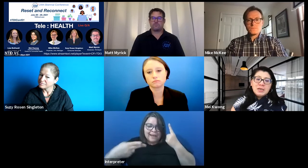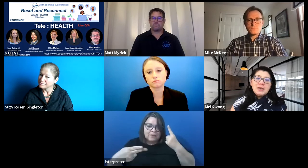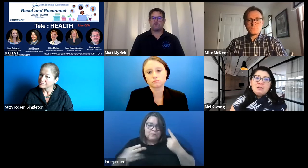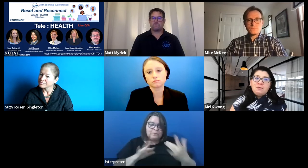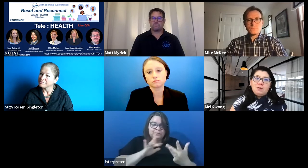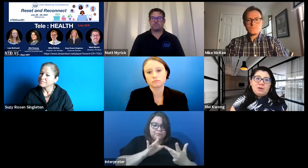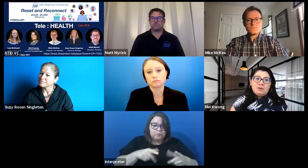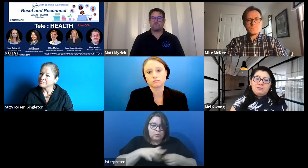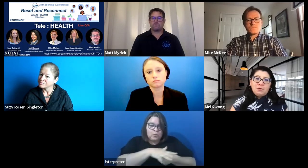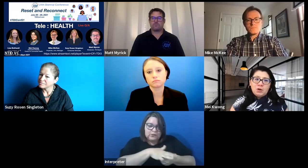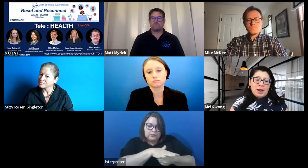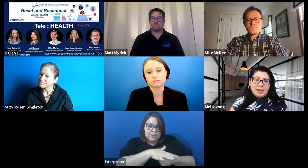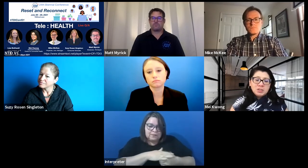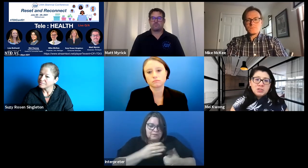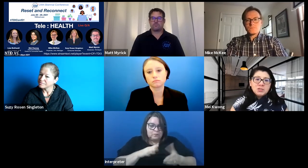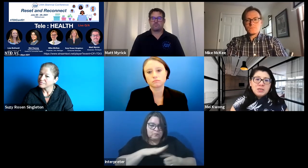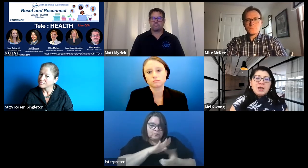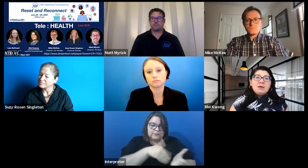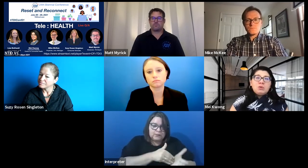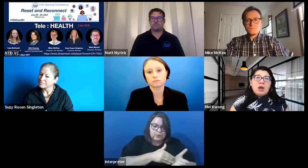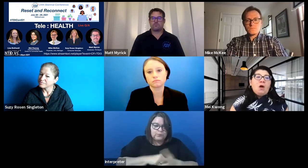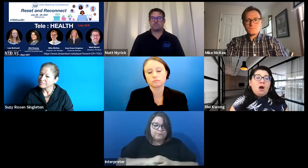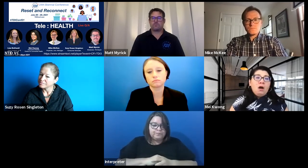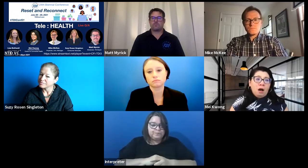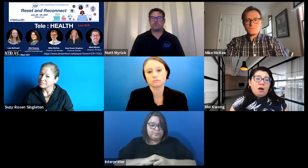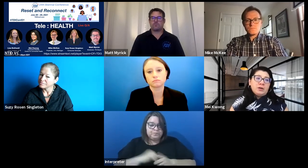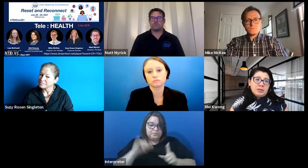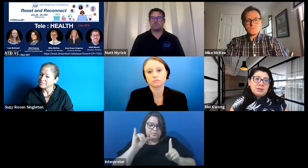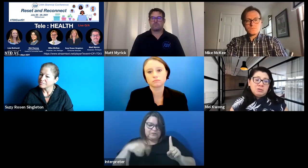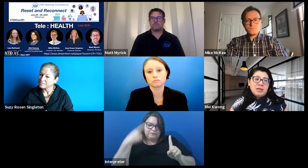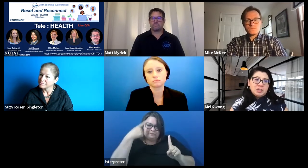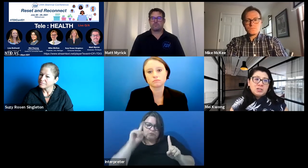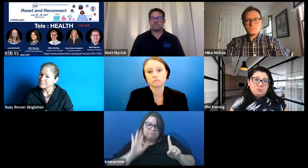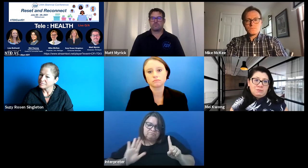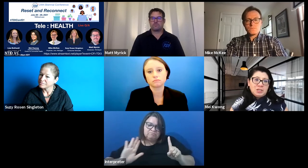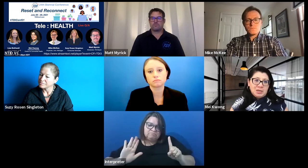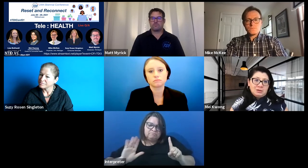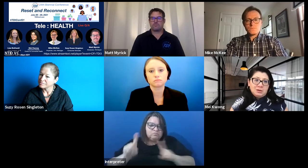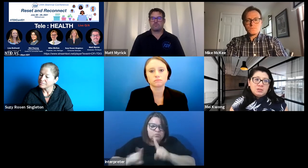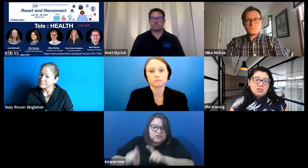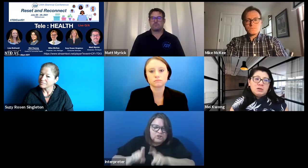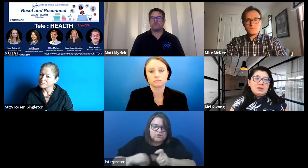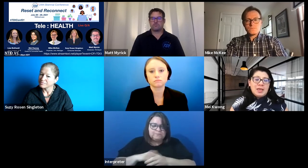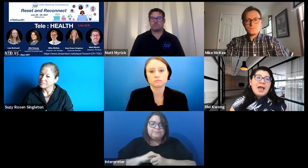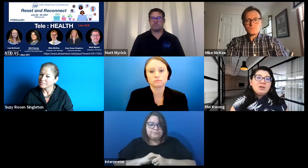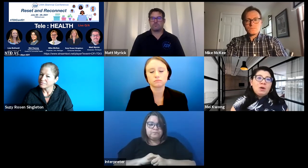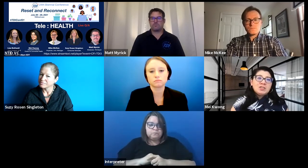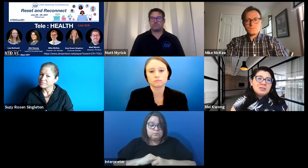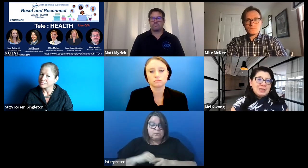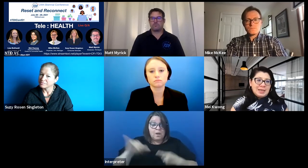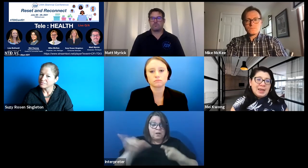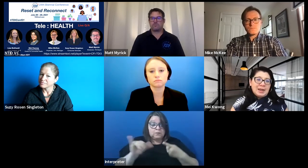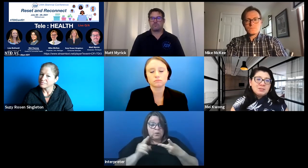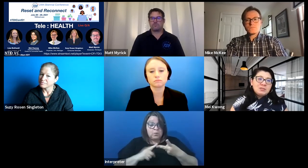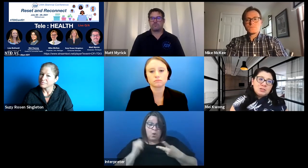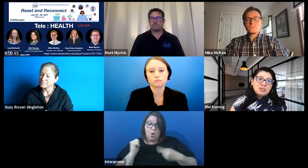centers for your answers. We all are in communications with each other. So if they have a question